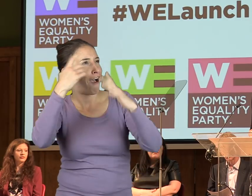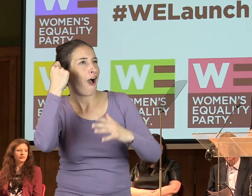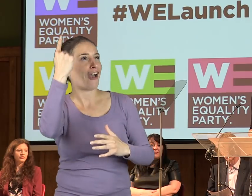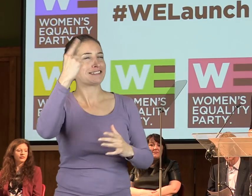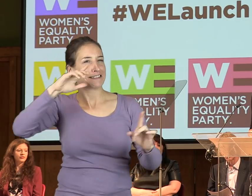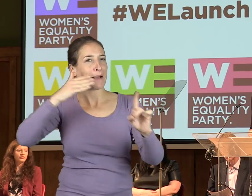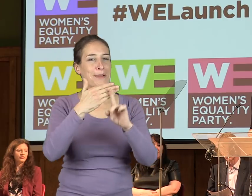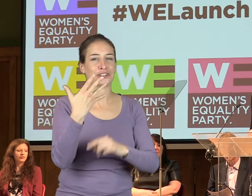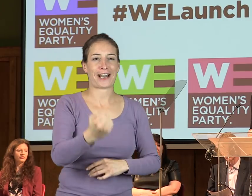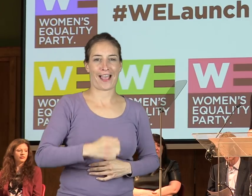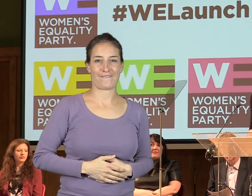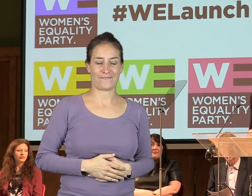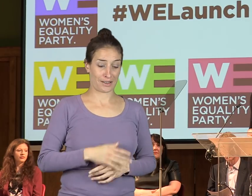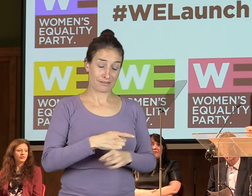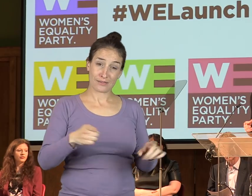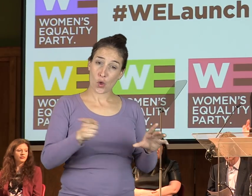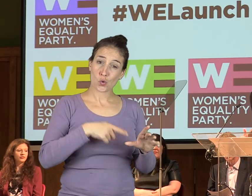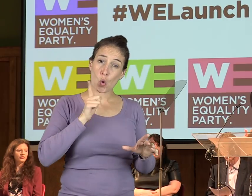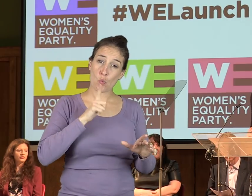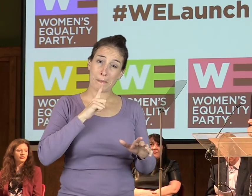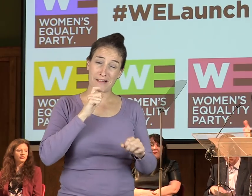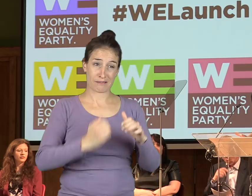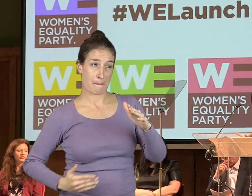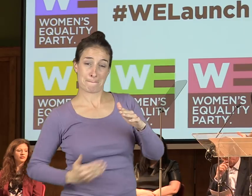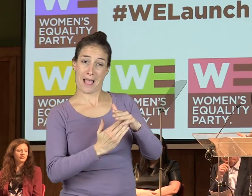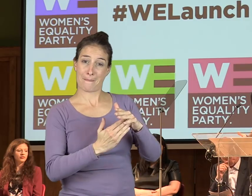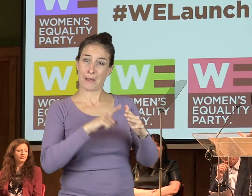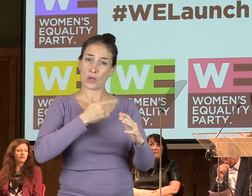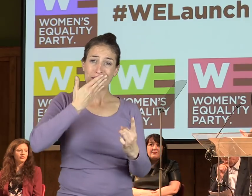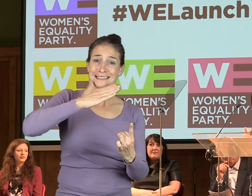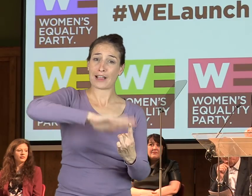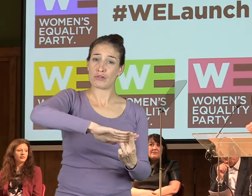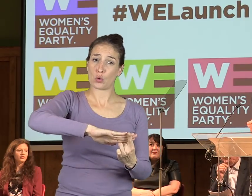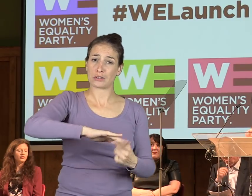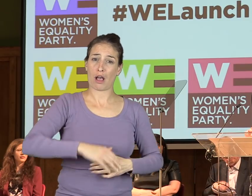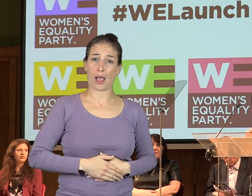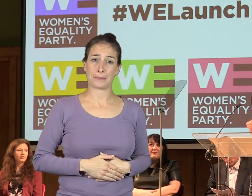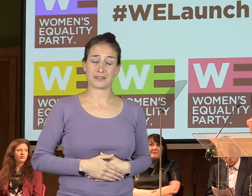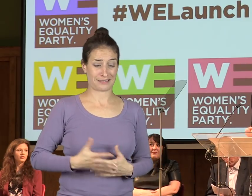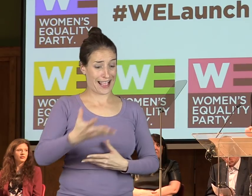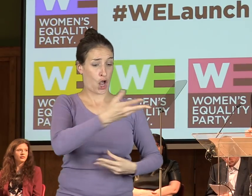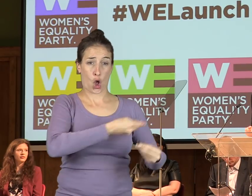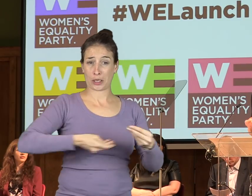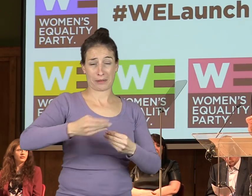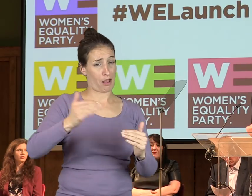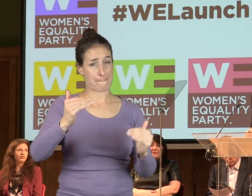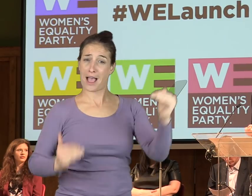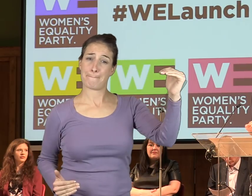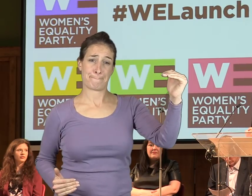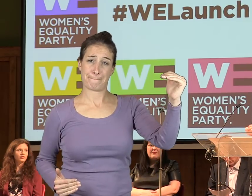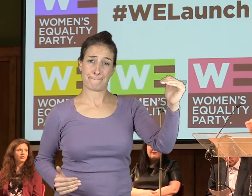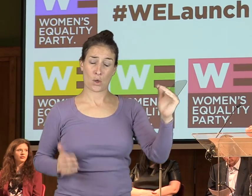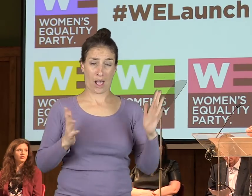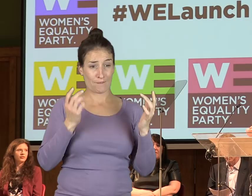limits imposed on them by gender stereotypes, and our economy is out of balance. It is time to wake up to the